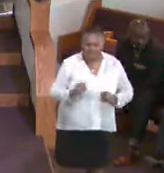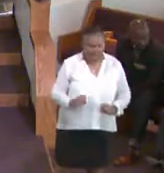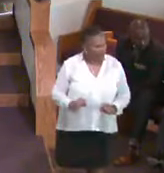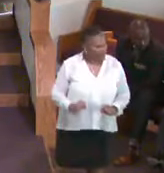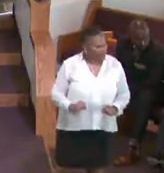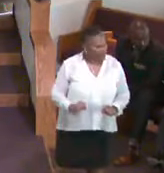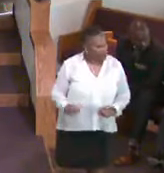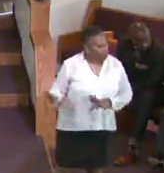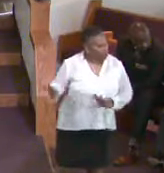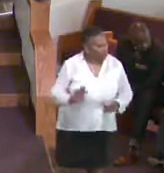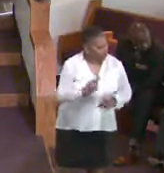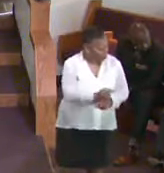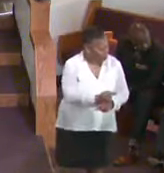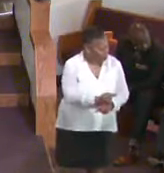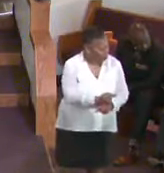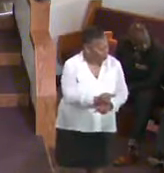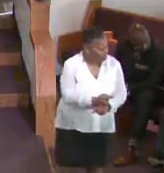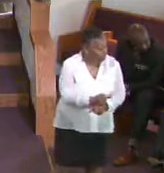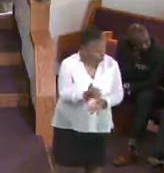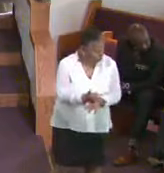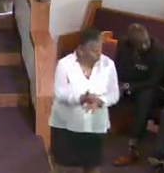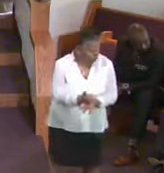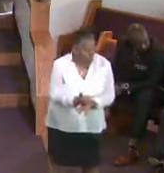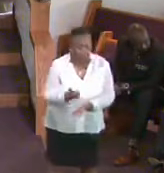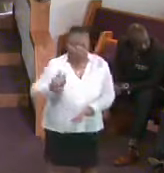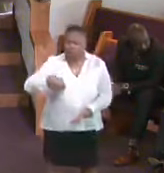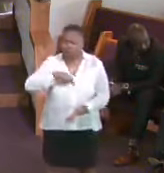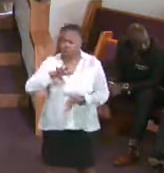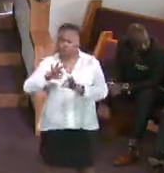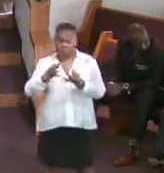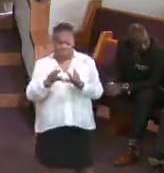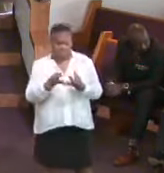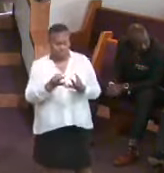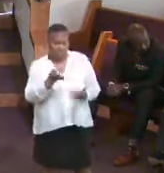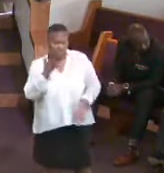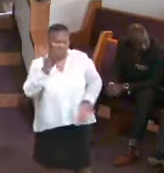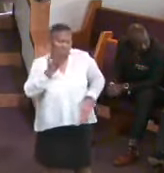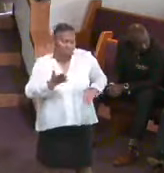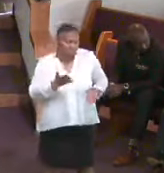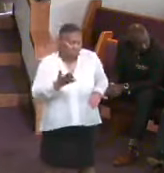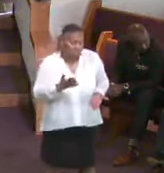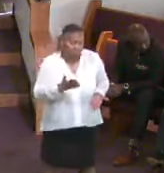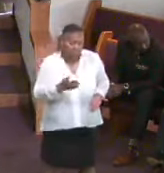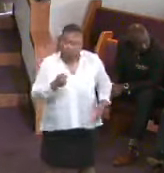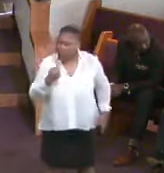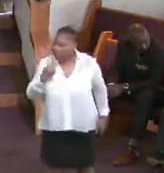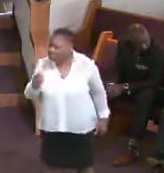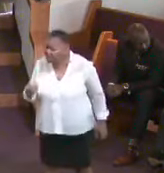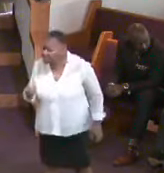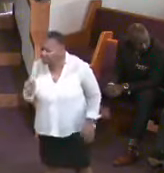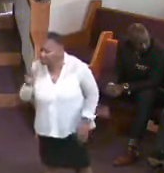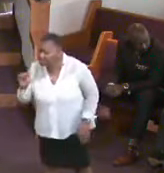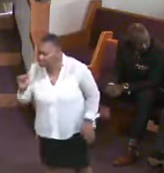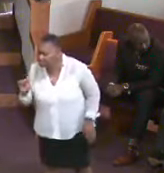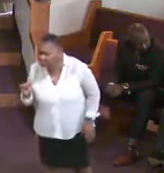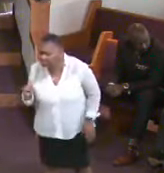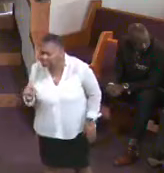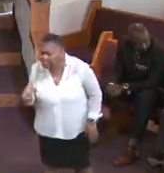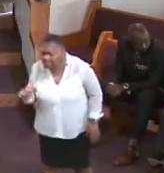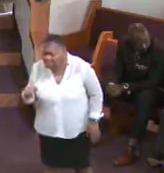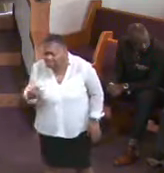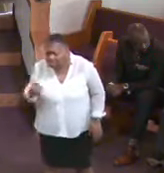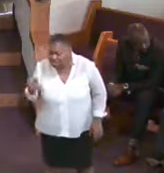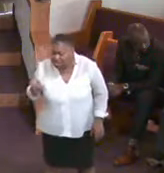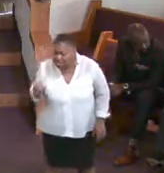do. Amen? Now, we are family, and so we may have to come to you and tell you, hey, you know, as the old folks say, lick that cow one